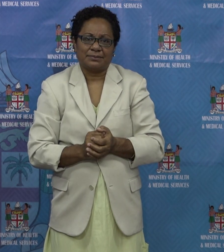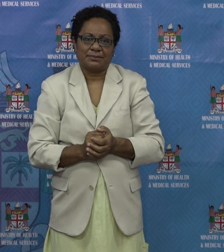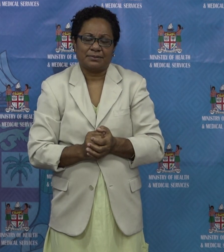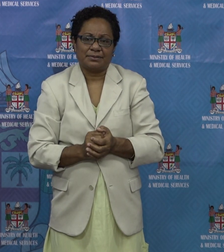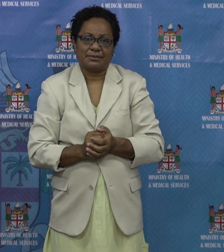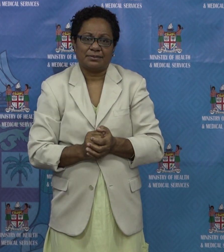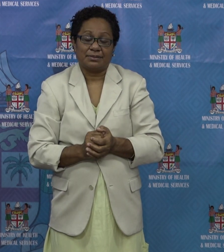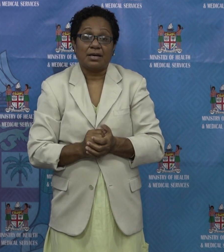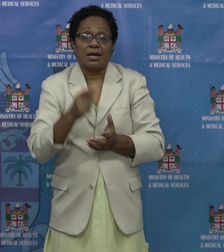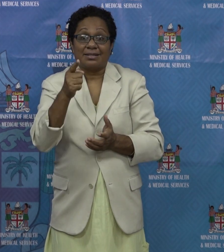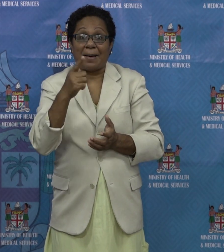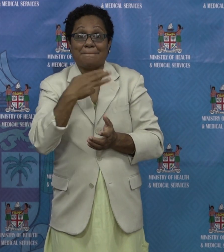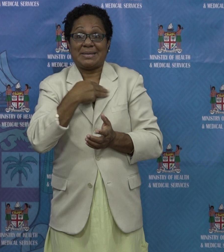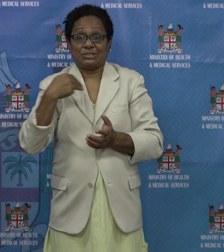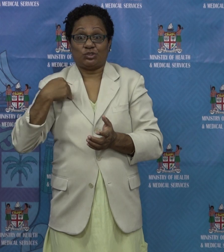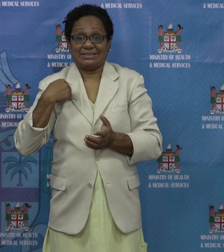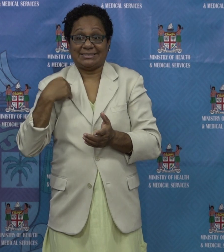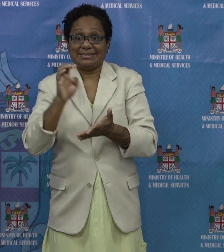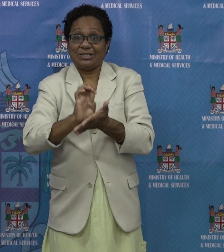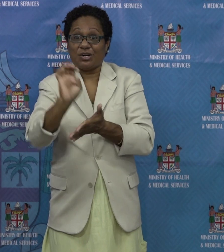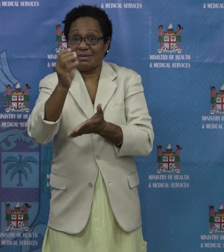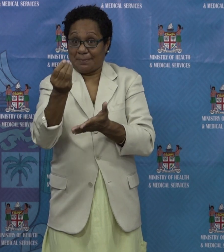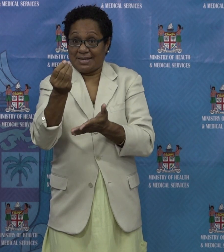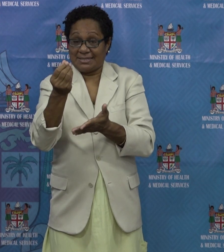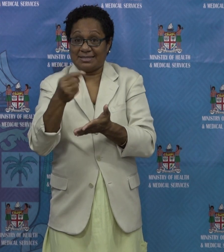think the Ministry of Economy has generated a